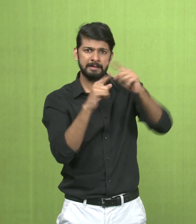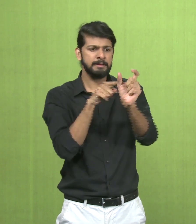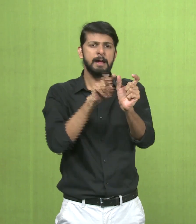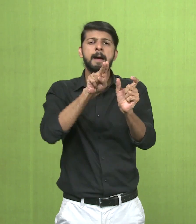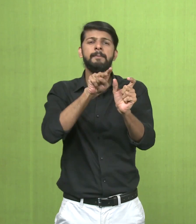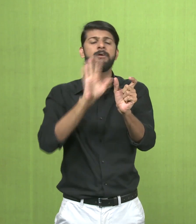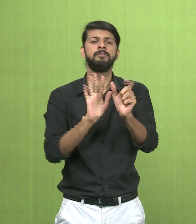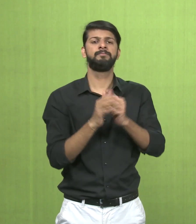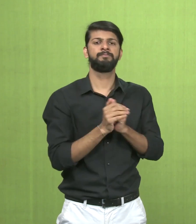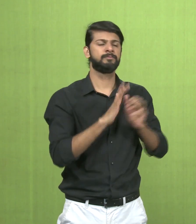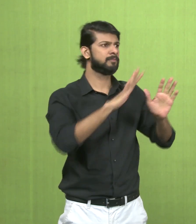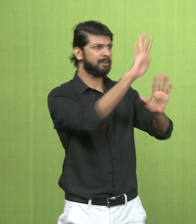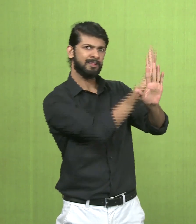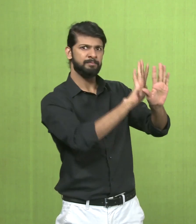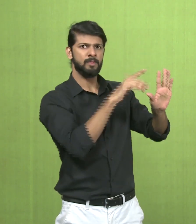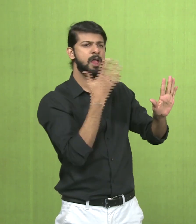Next is contrast.